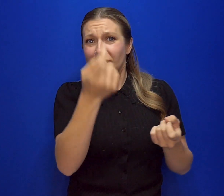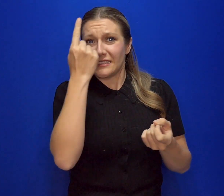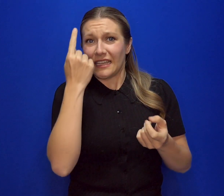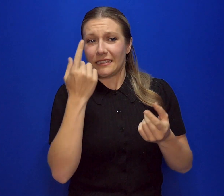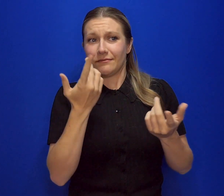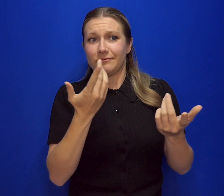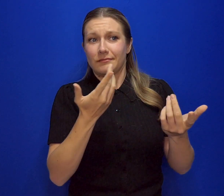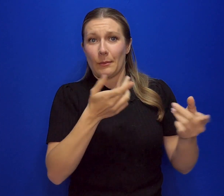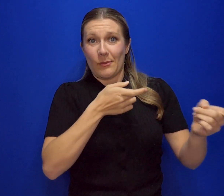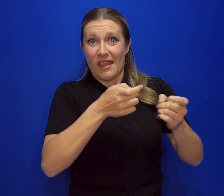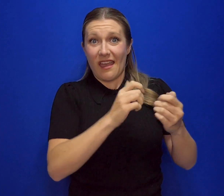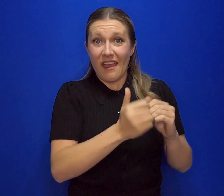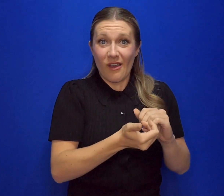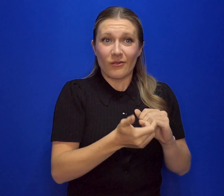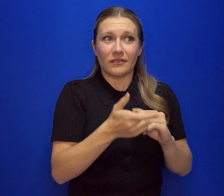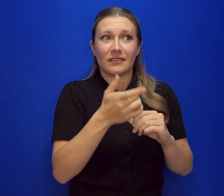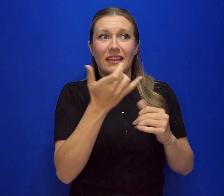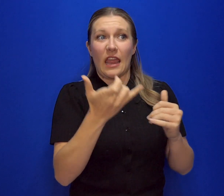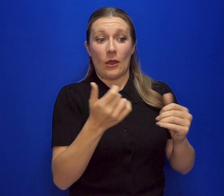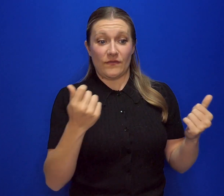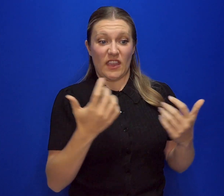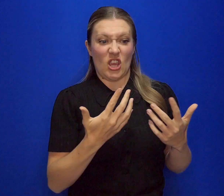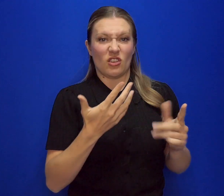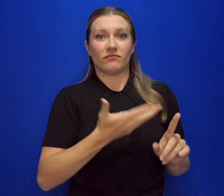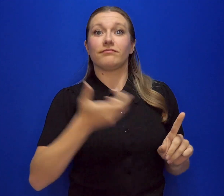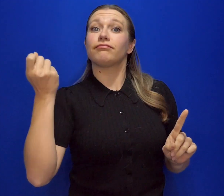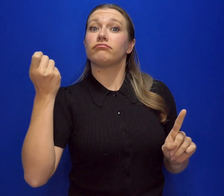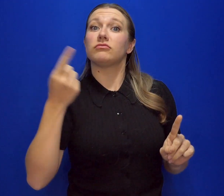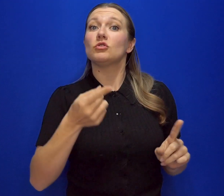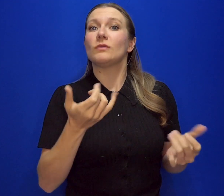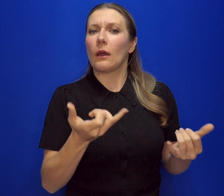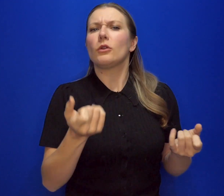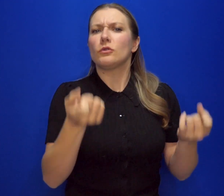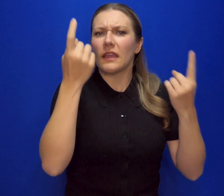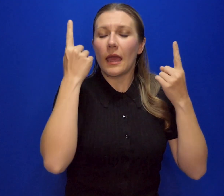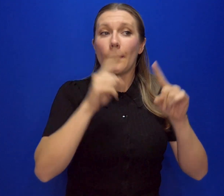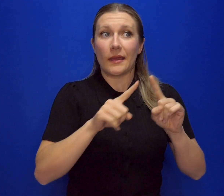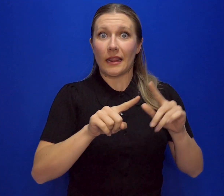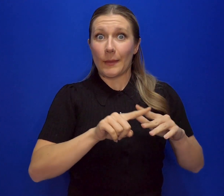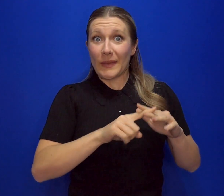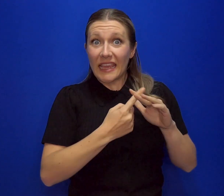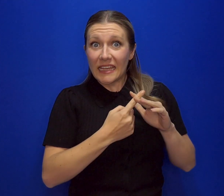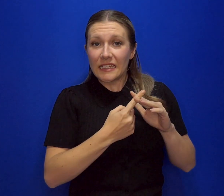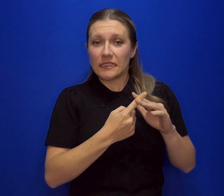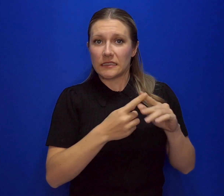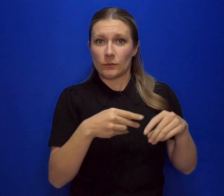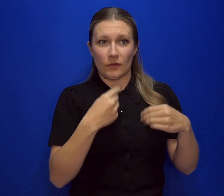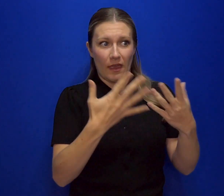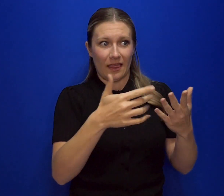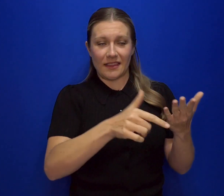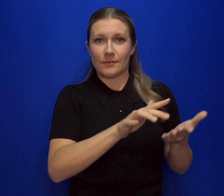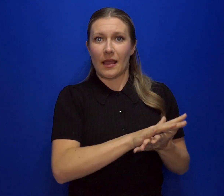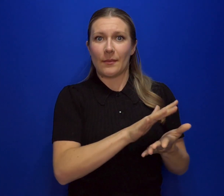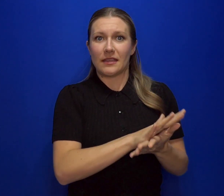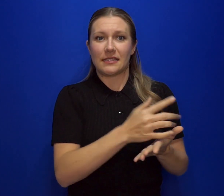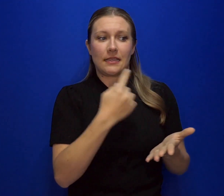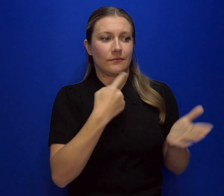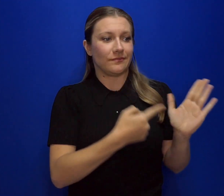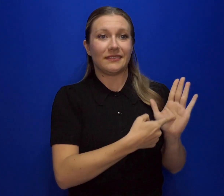it. And that takes fear out of the picture because you get it. But initially, to just be given these pamphlets that's like,